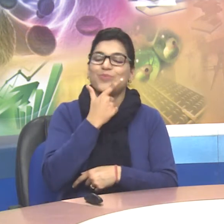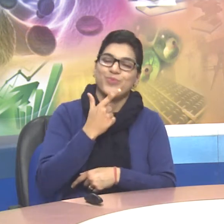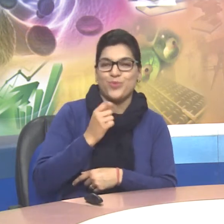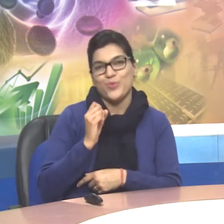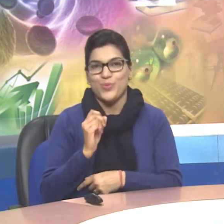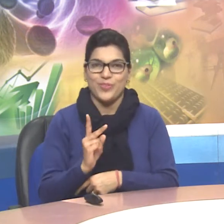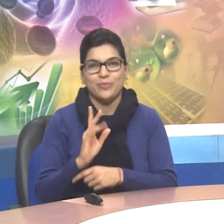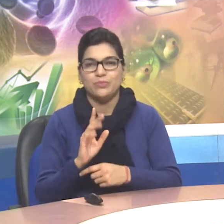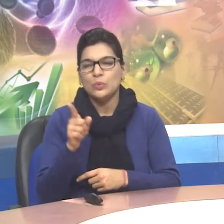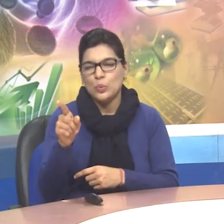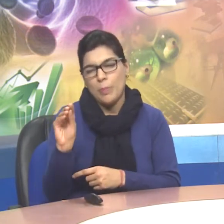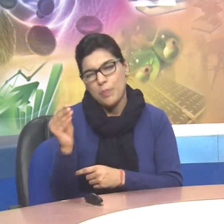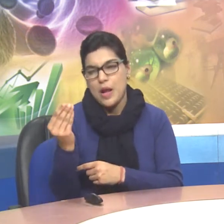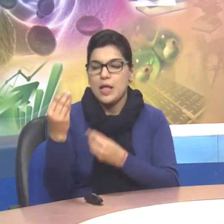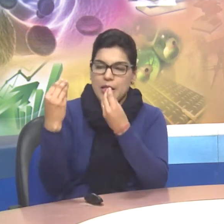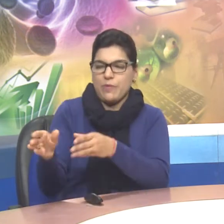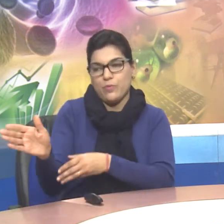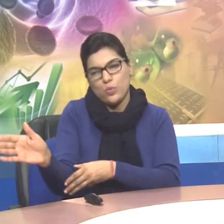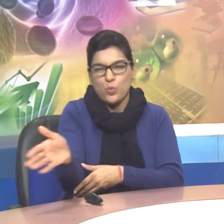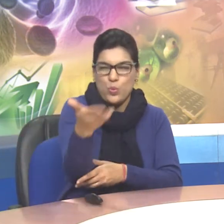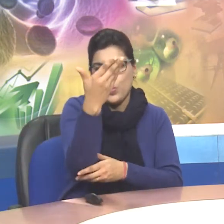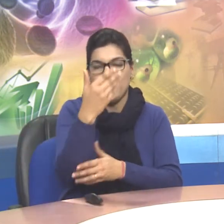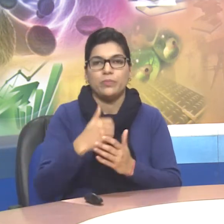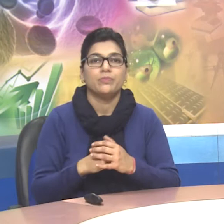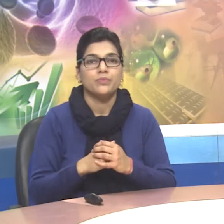You are proved it today.